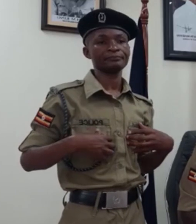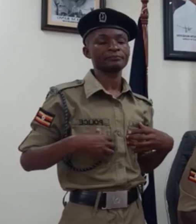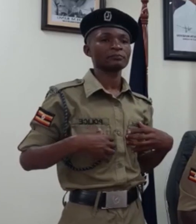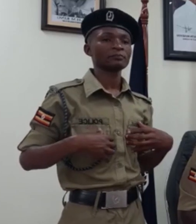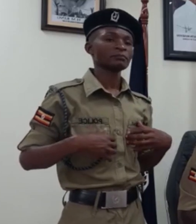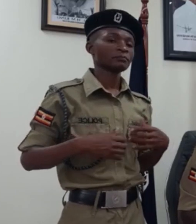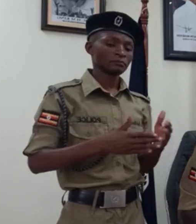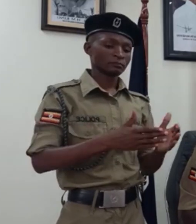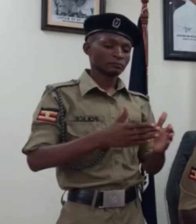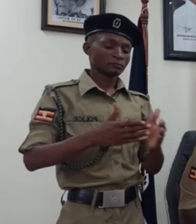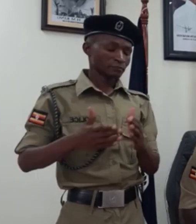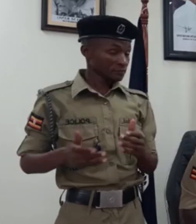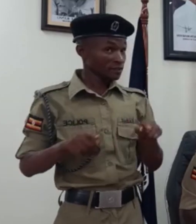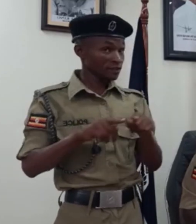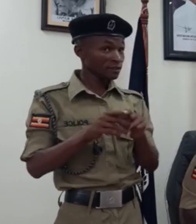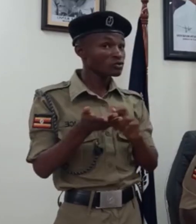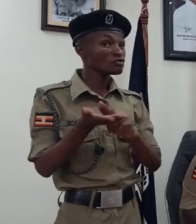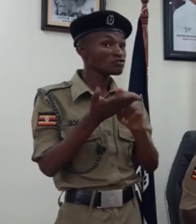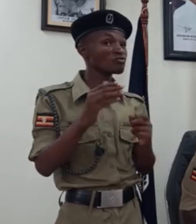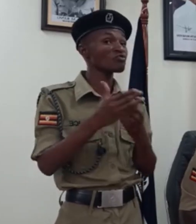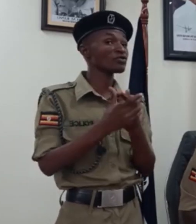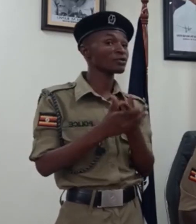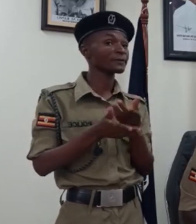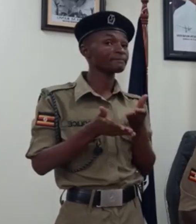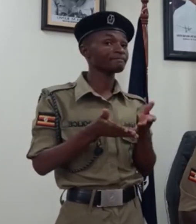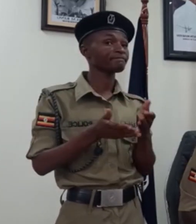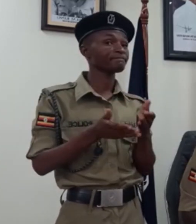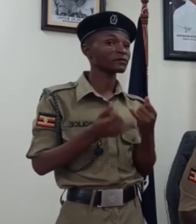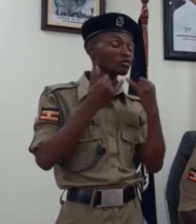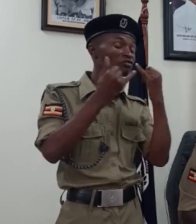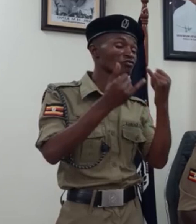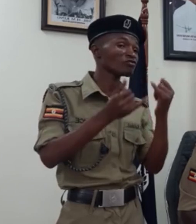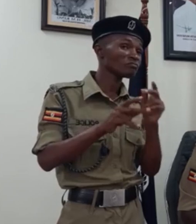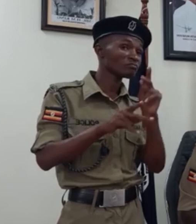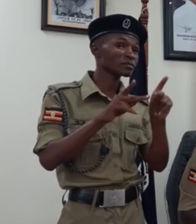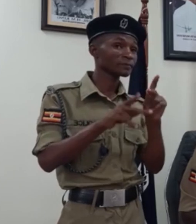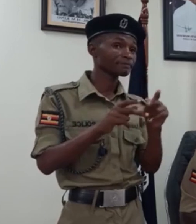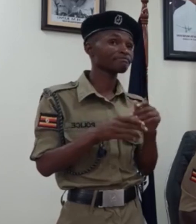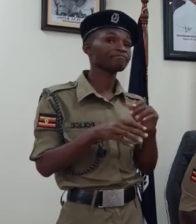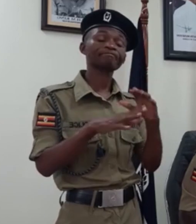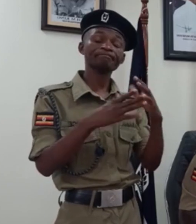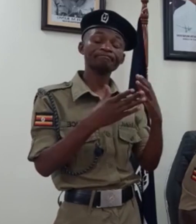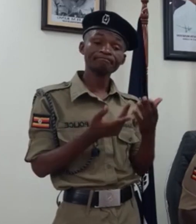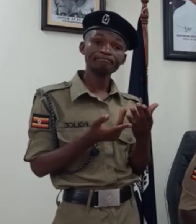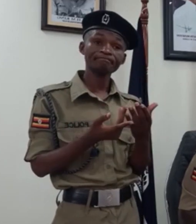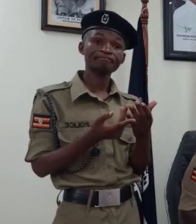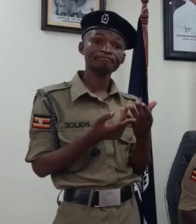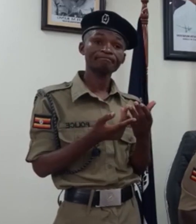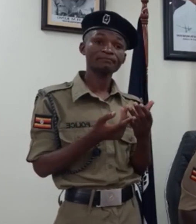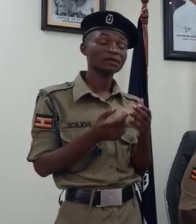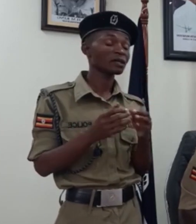naffe abapoliisi n'abajaasi okuva mu UPDF.